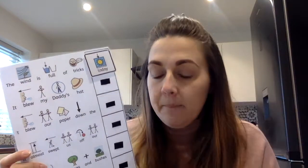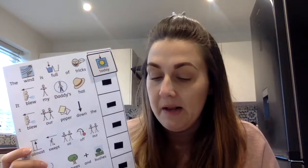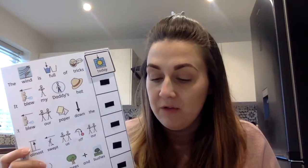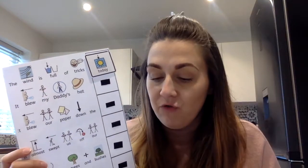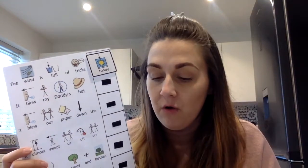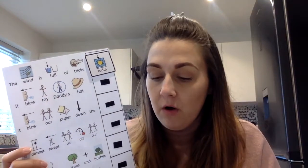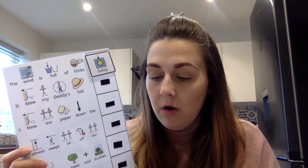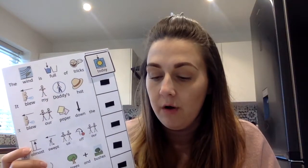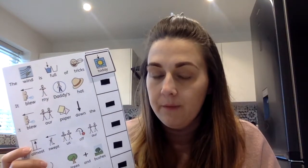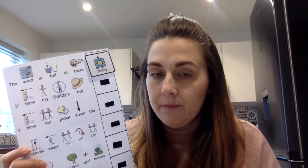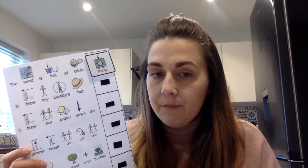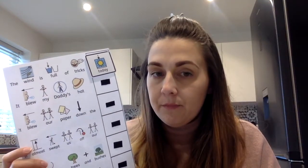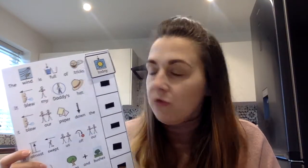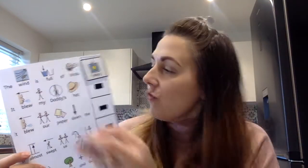Let's try street.